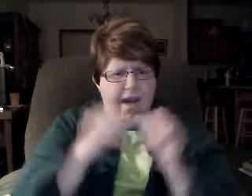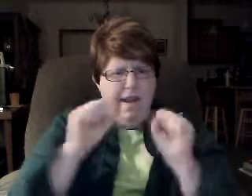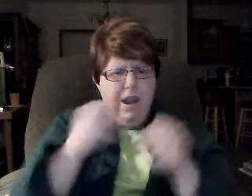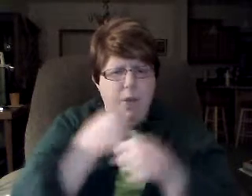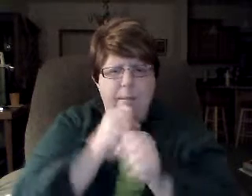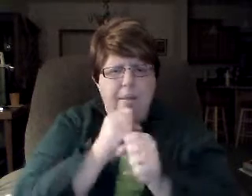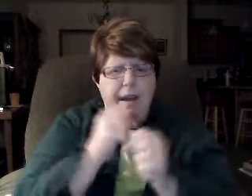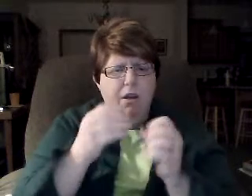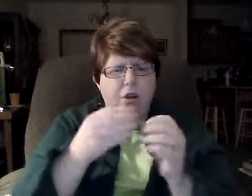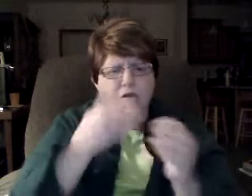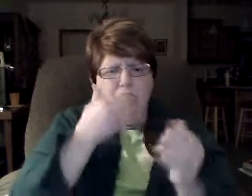Thank you.